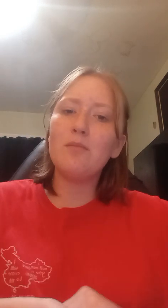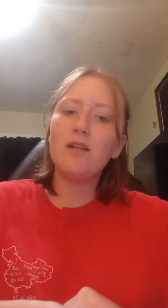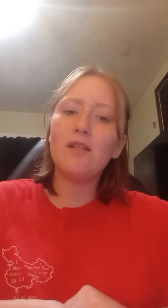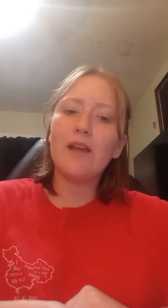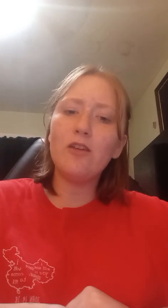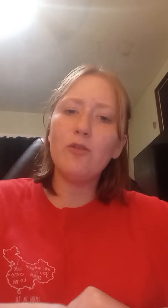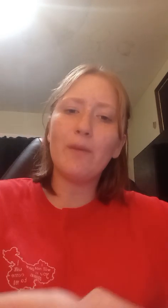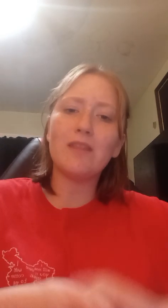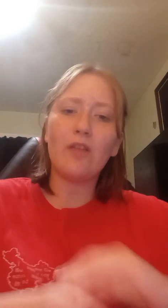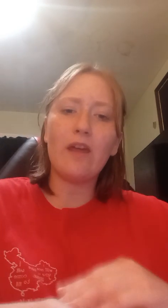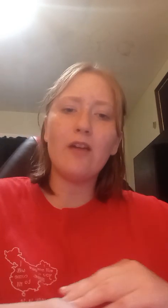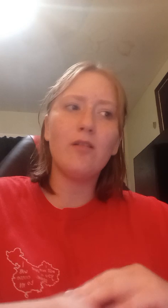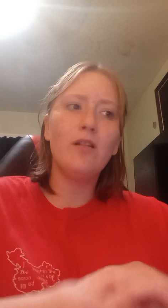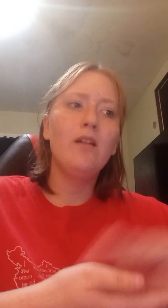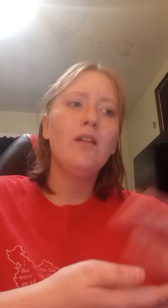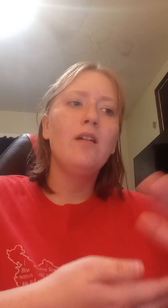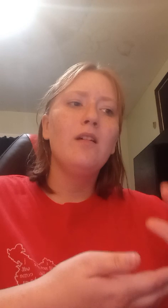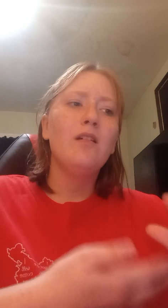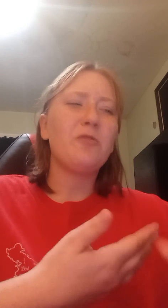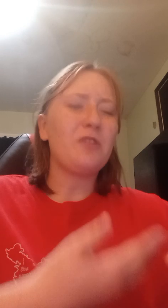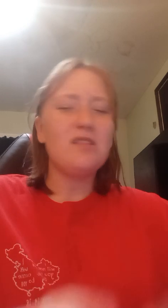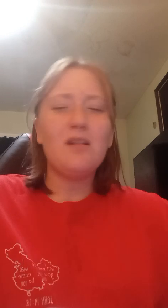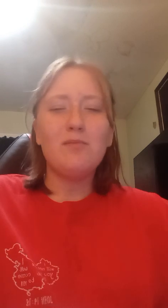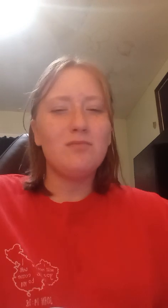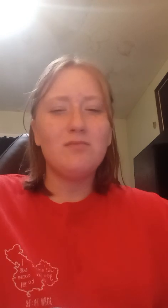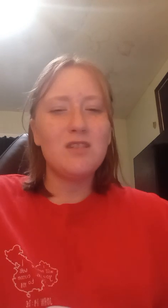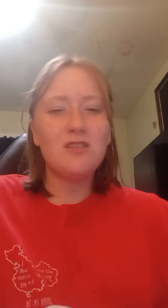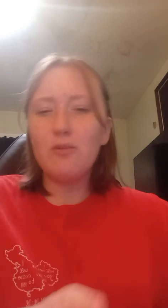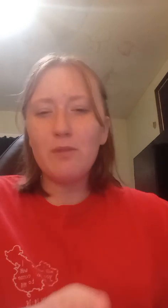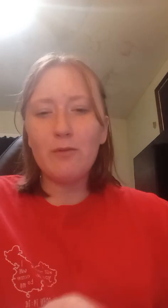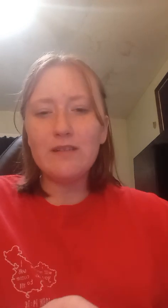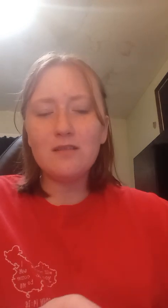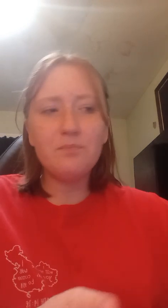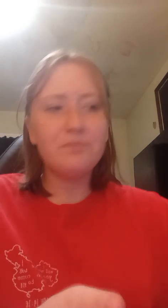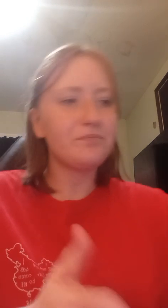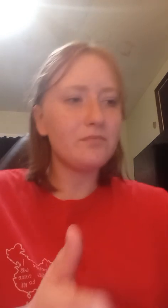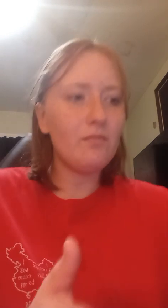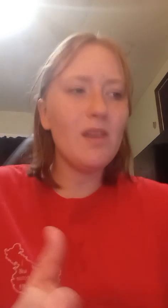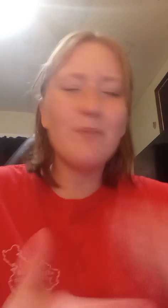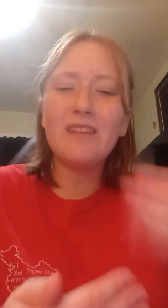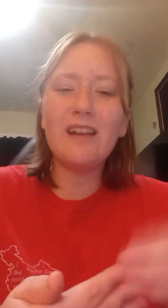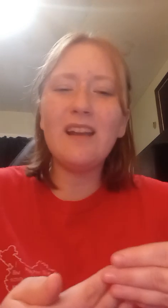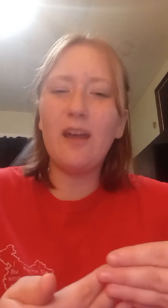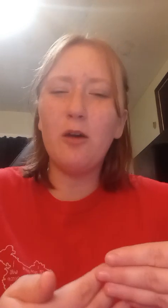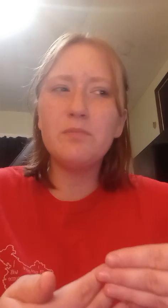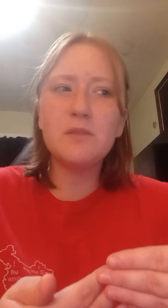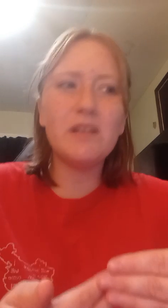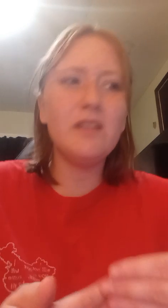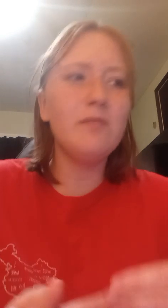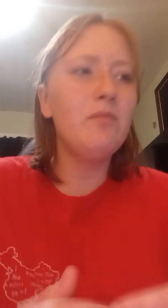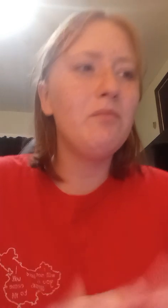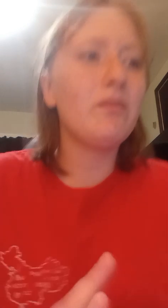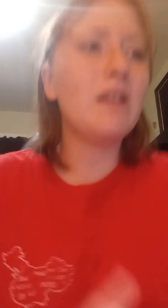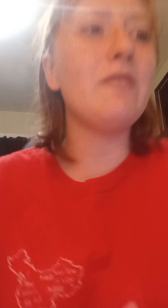like you, but they're there for some stupid reason. But that kind of helps with it. Because if you think